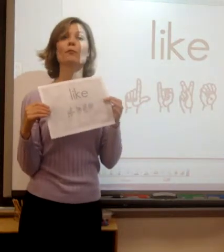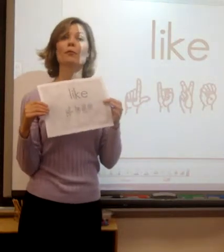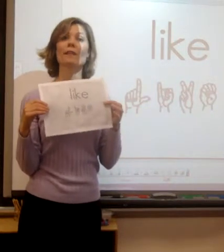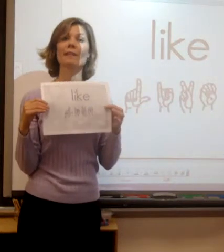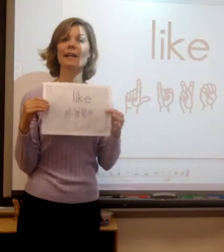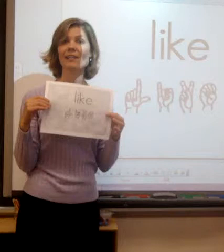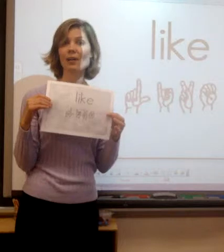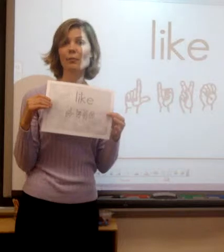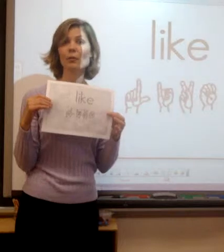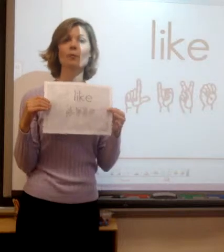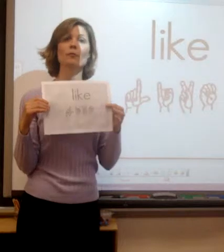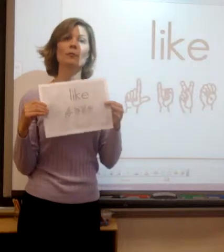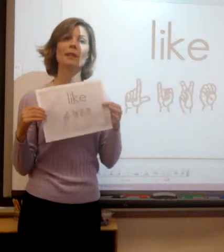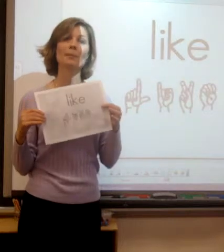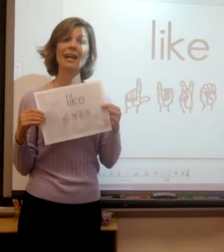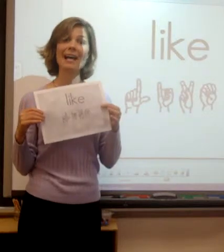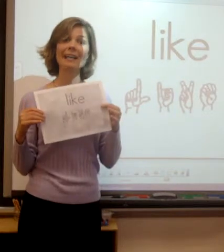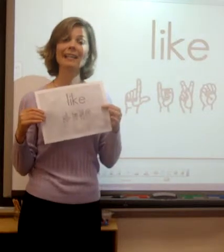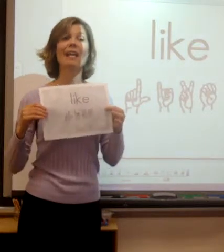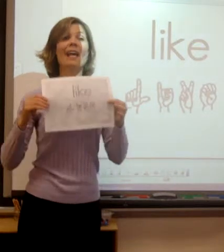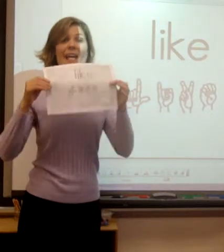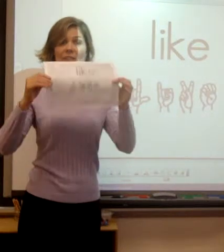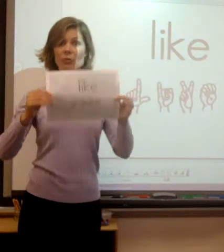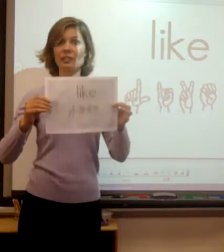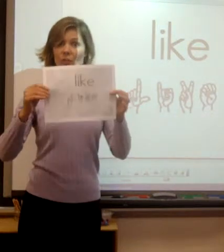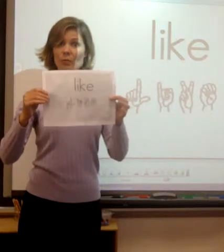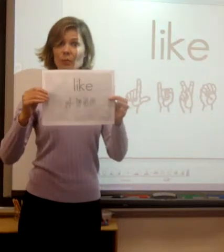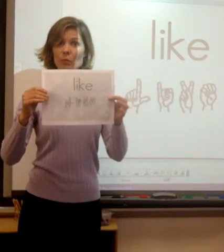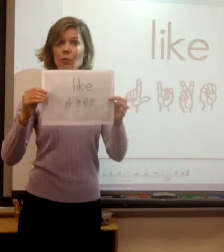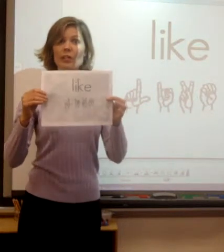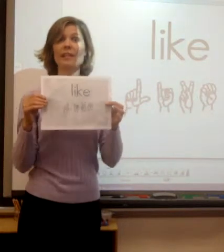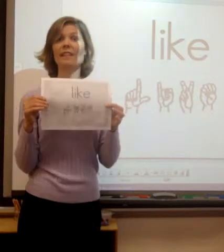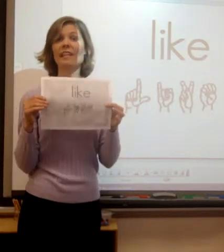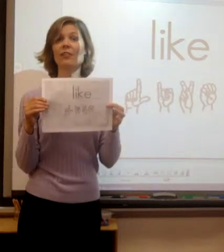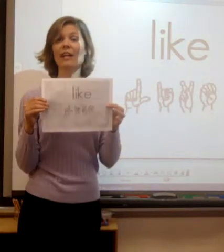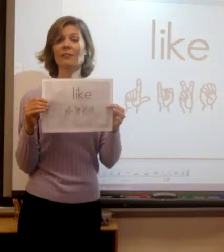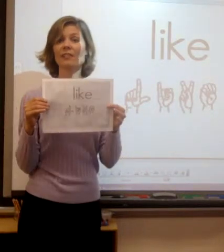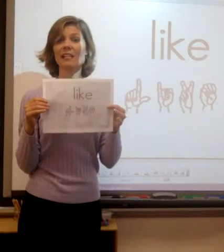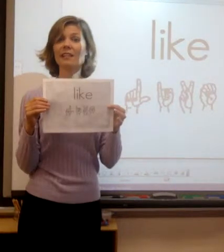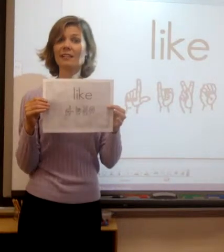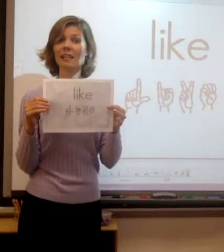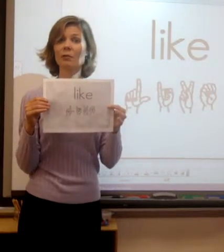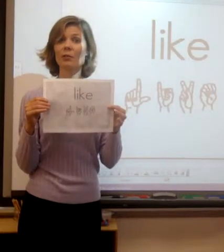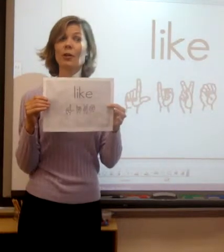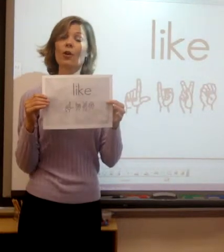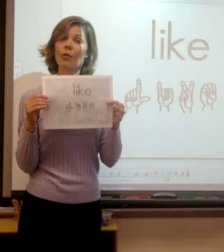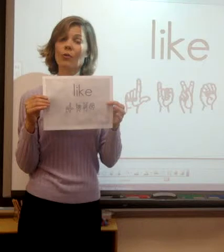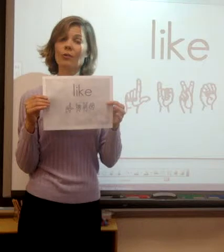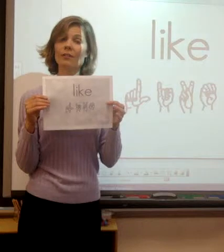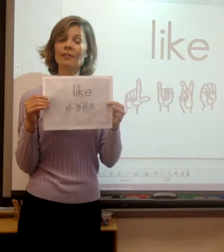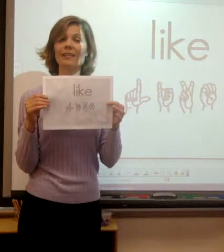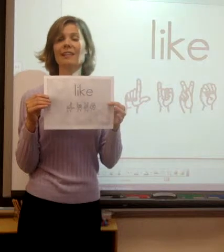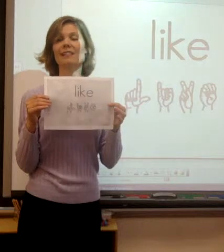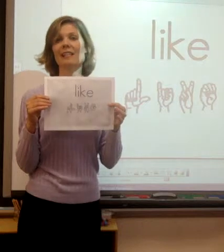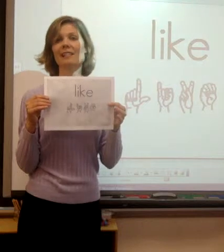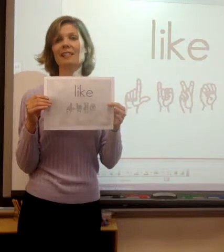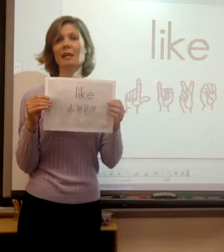before they line up or before they pack, and you can show them the word and they either have to say the sight word or they could say the sight